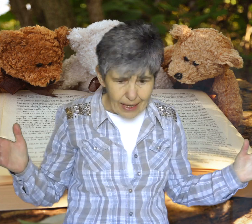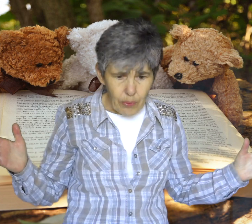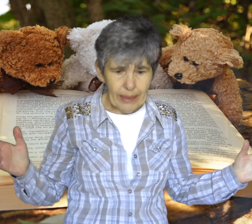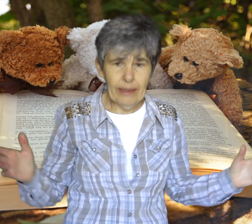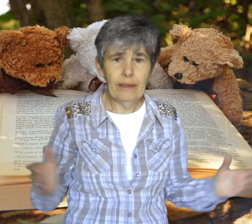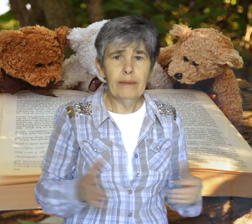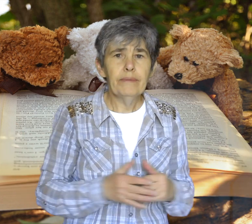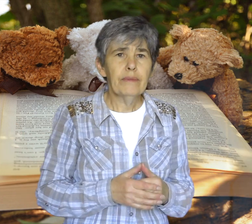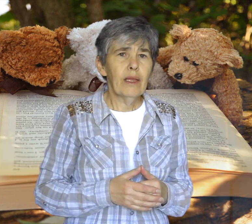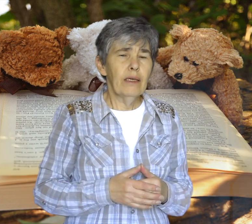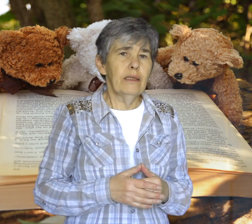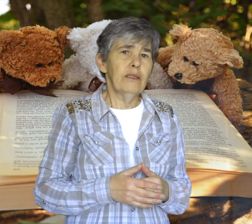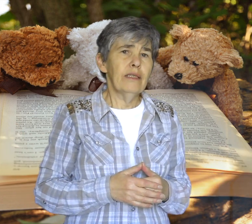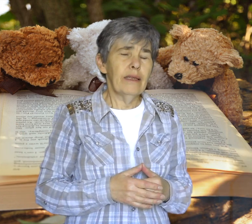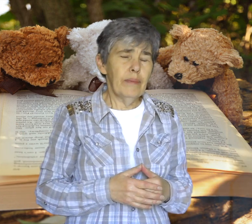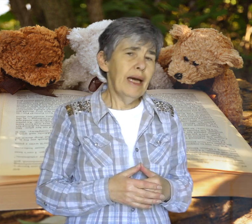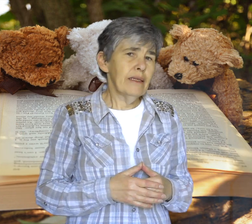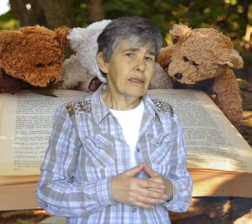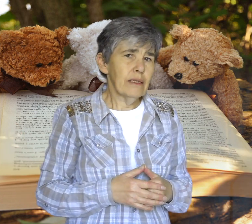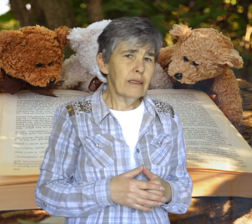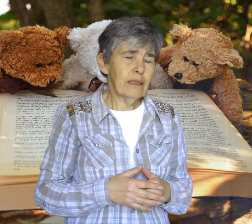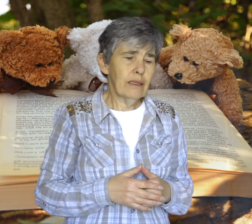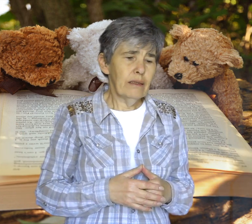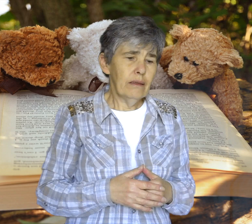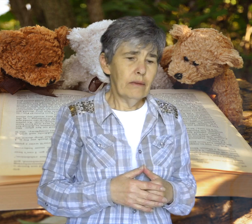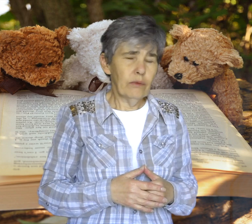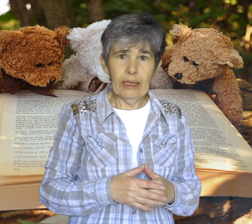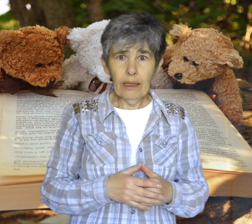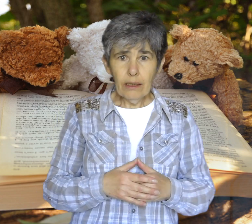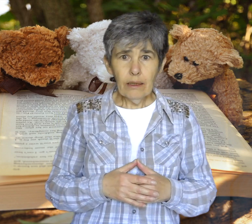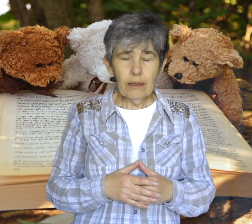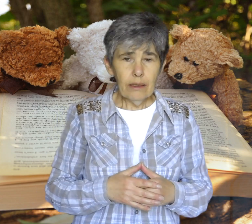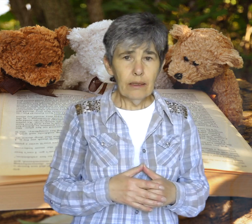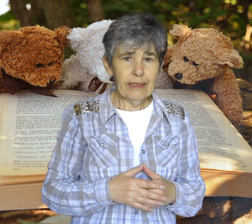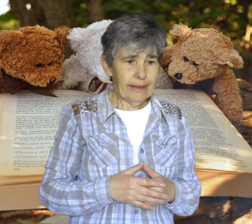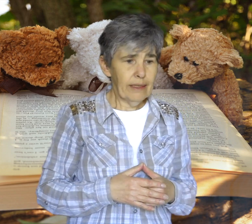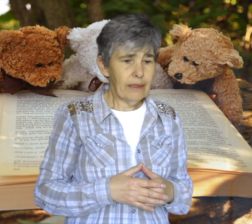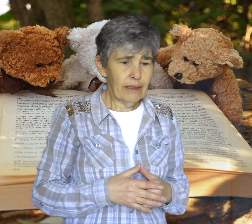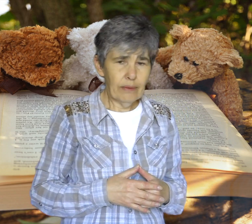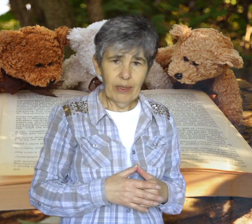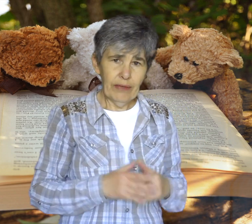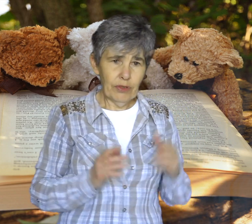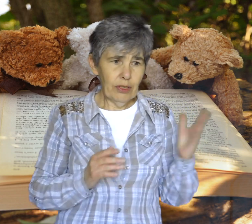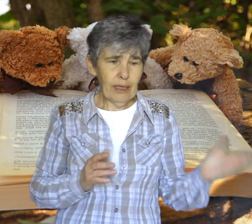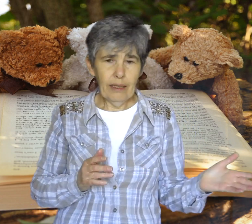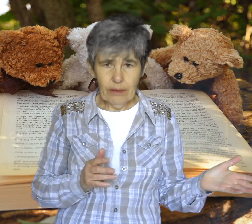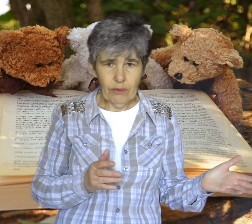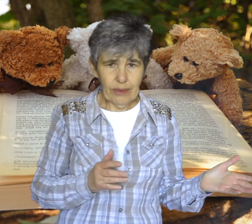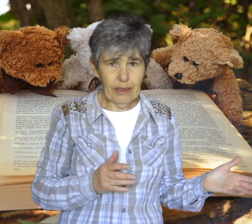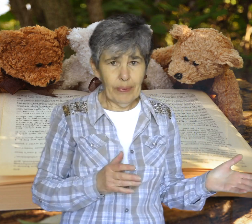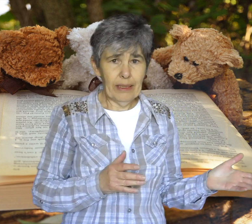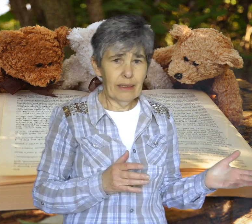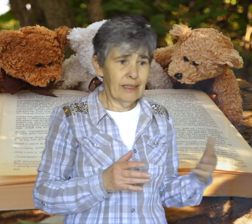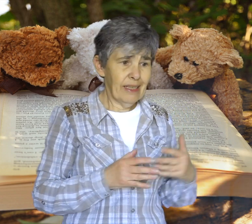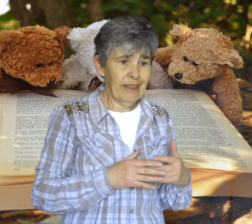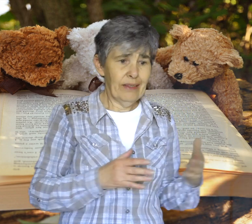haywire. She said, they're bears. And I said, really? She said, yes. And I said, well, I've just argued with Isabelle and said that they're